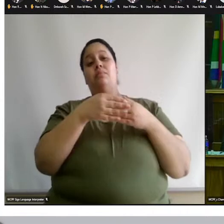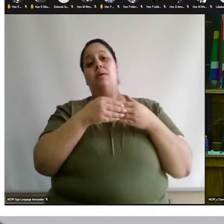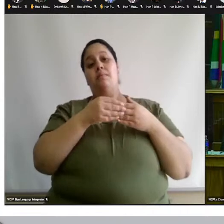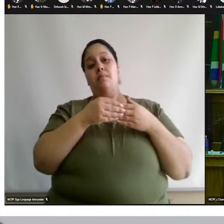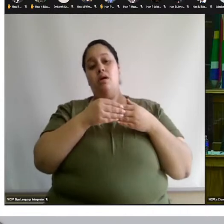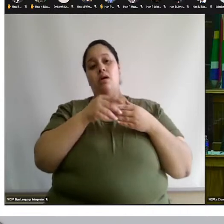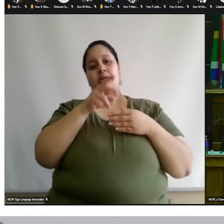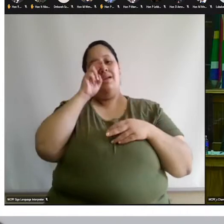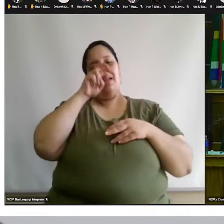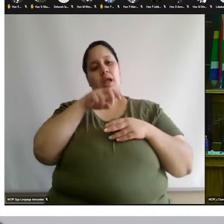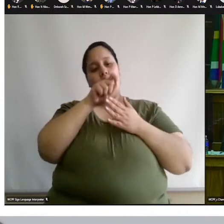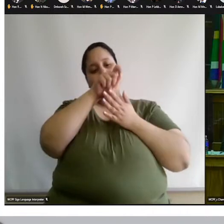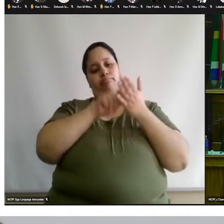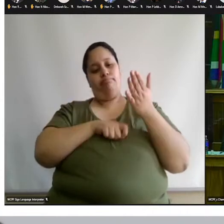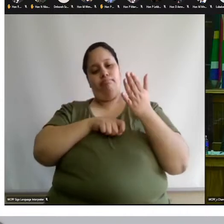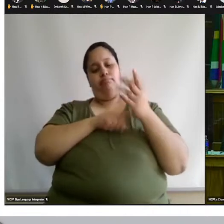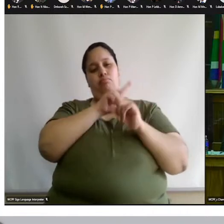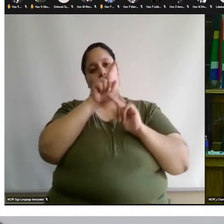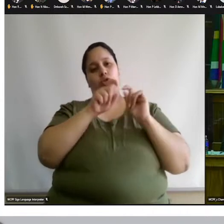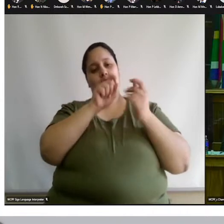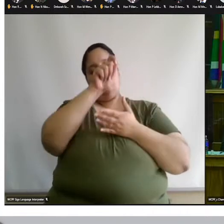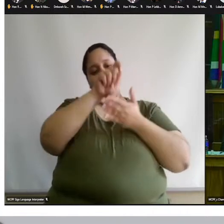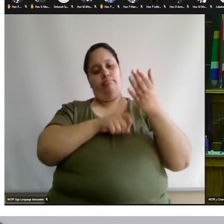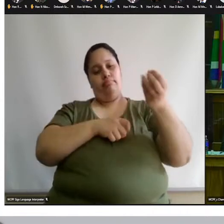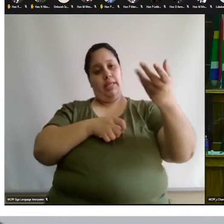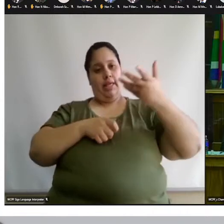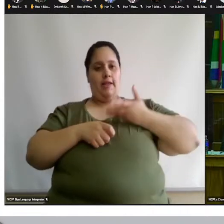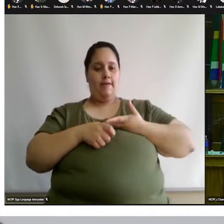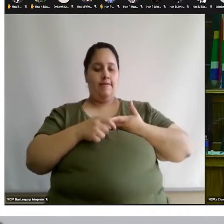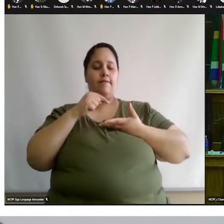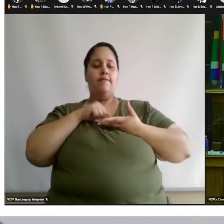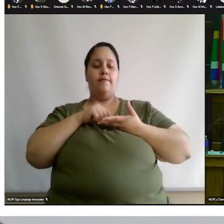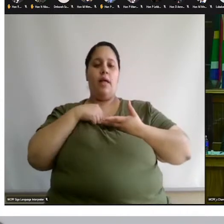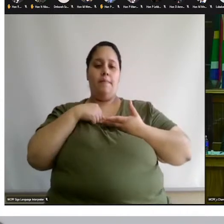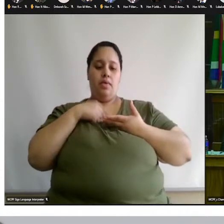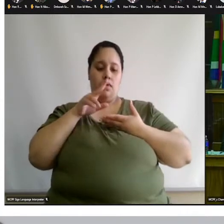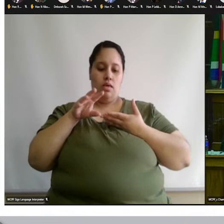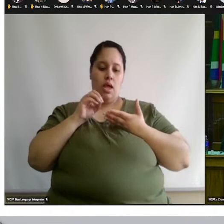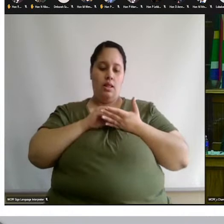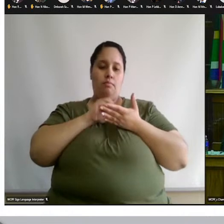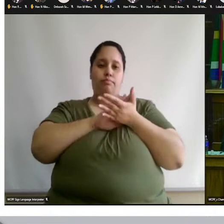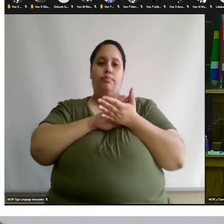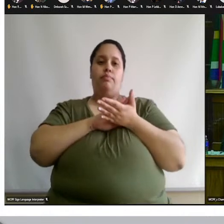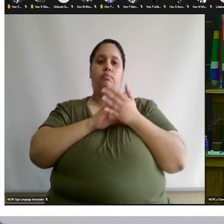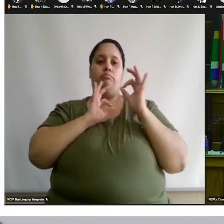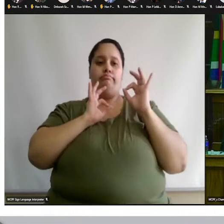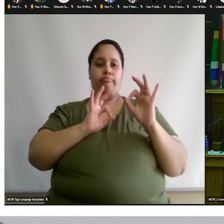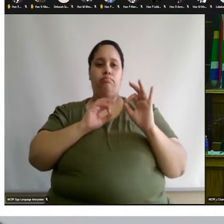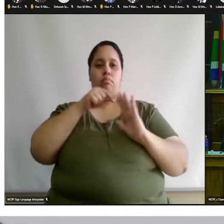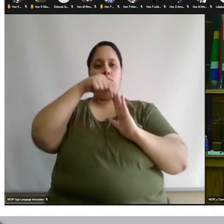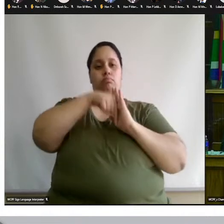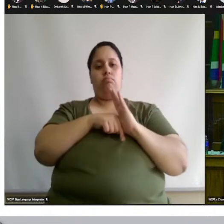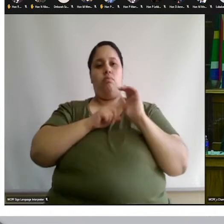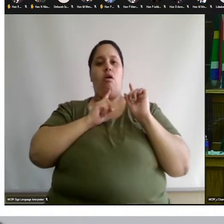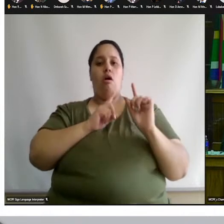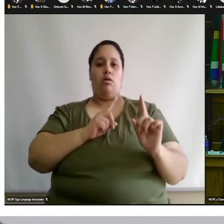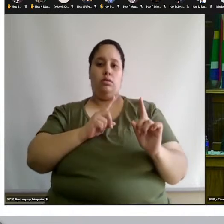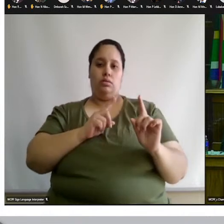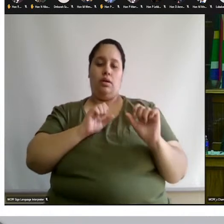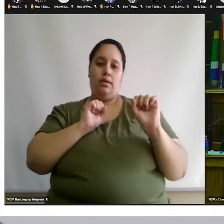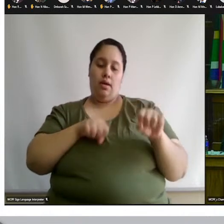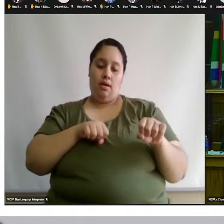detailed written question to me so that I can provide him with a much more